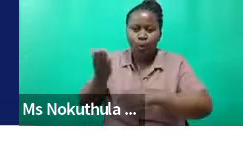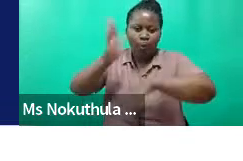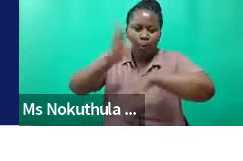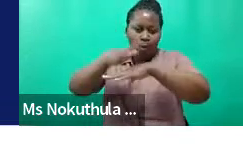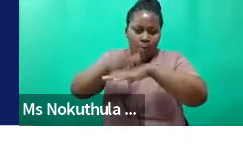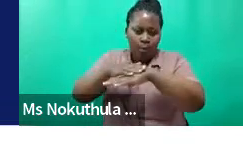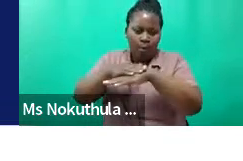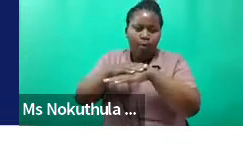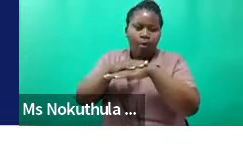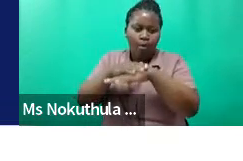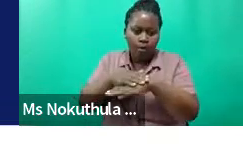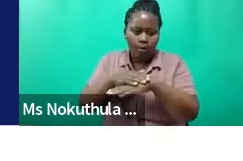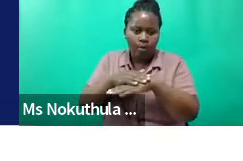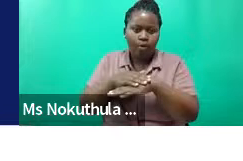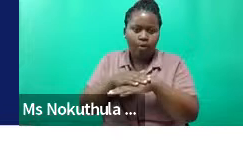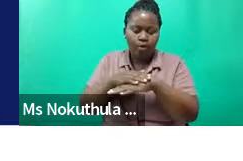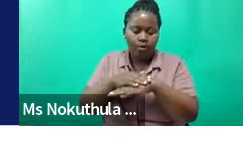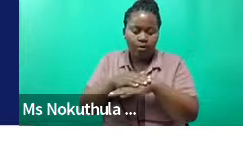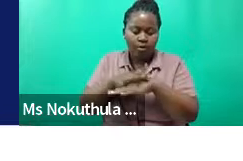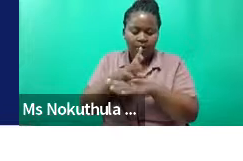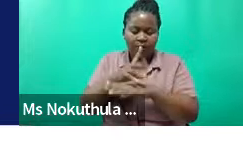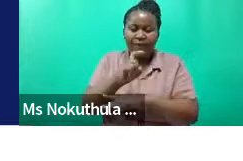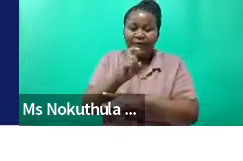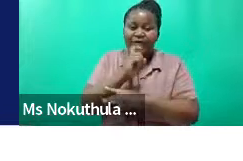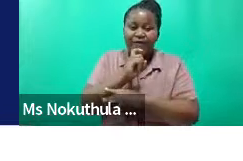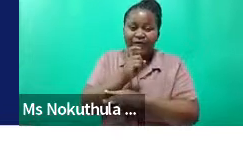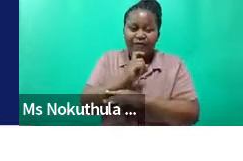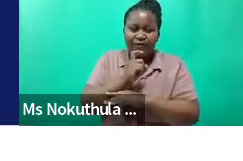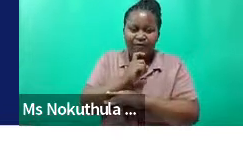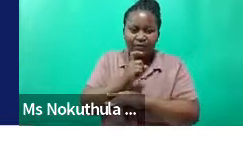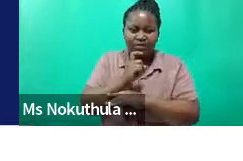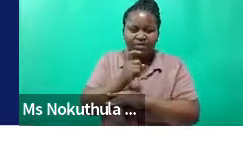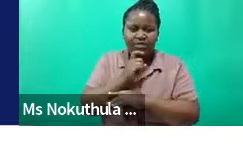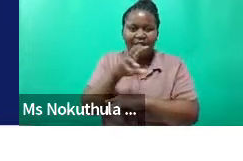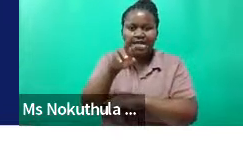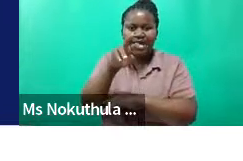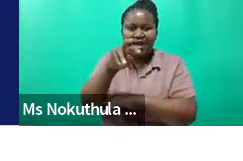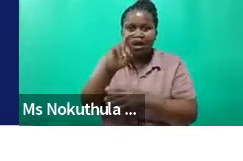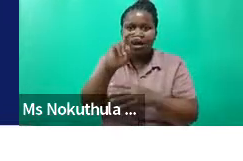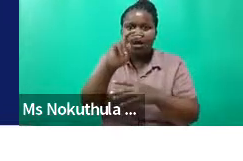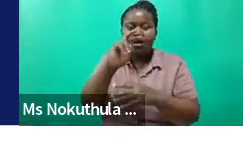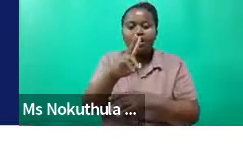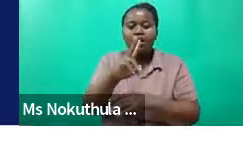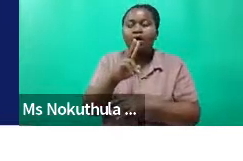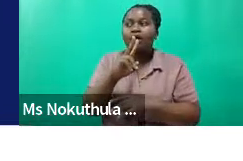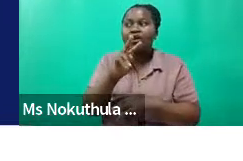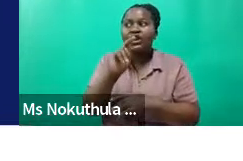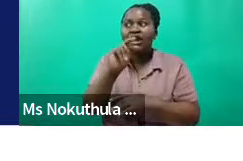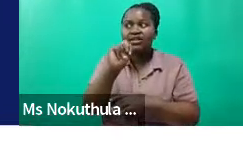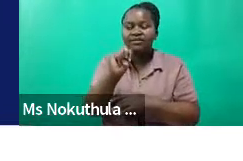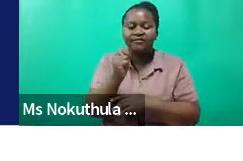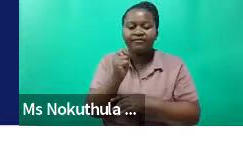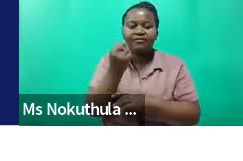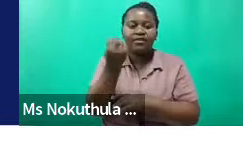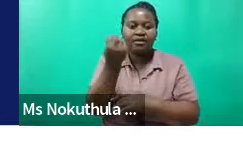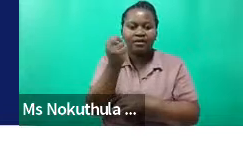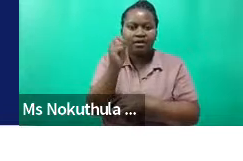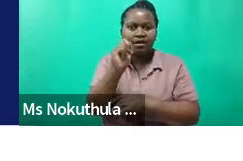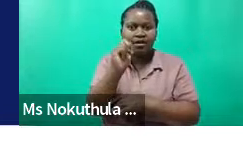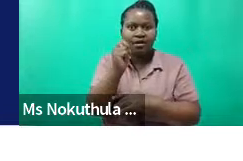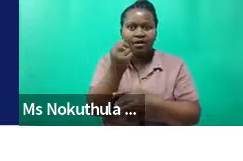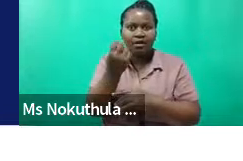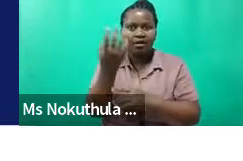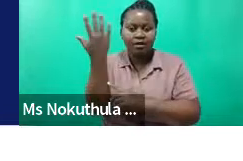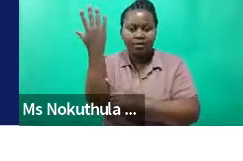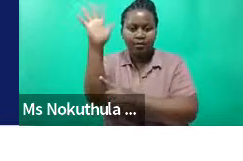actually used a narrative PowerPoint, so putting voice to the PowerPoint, and this assisted her